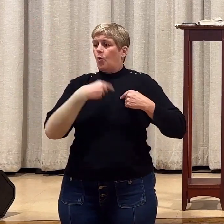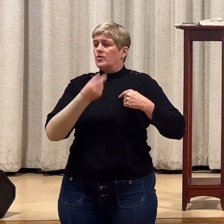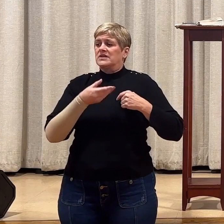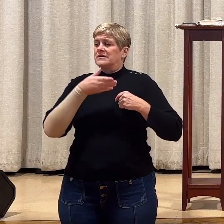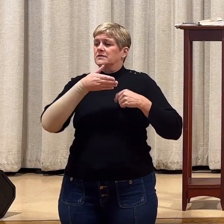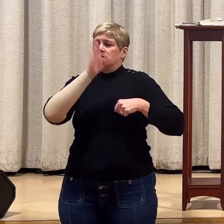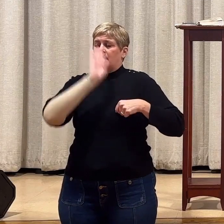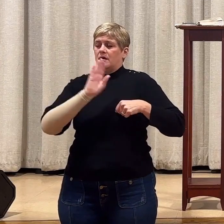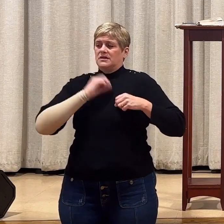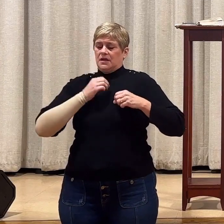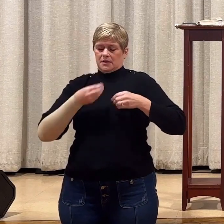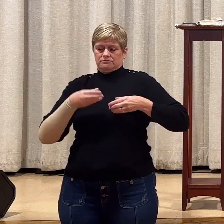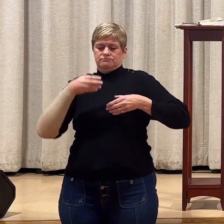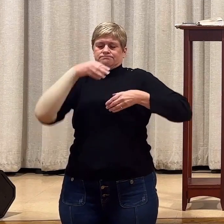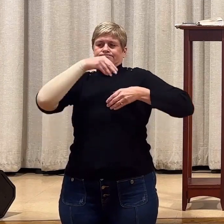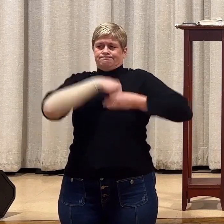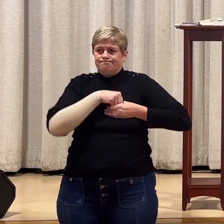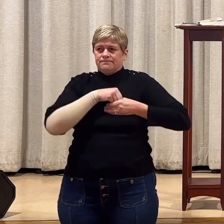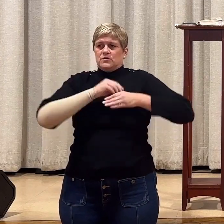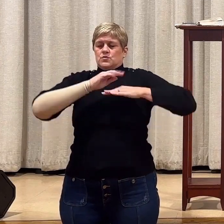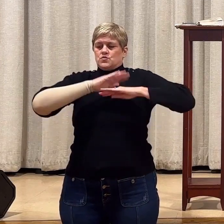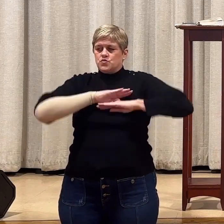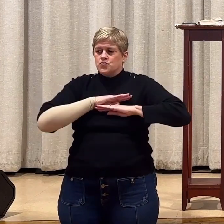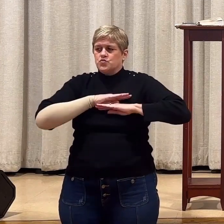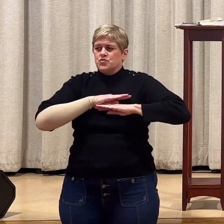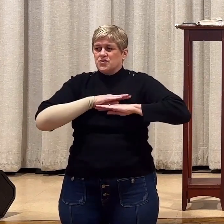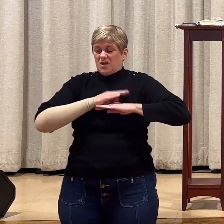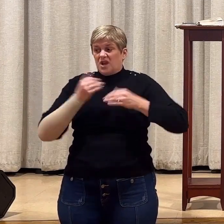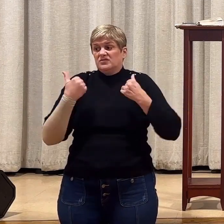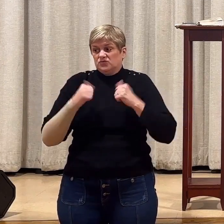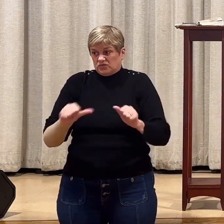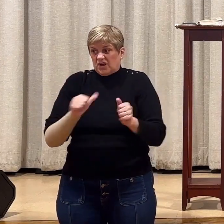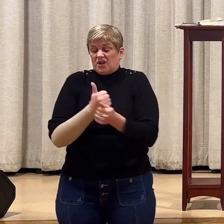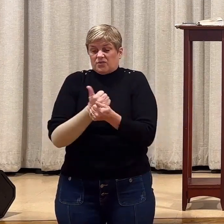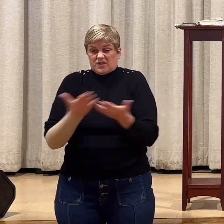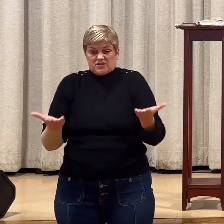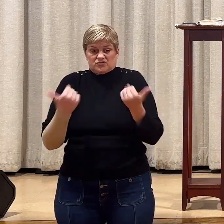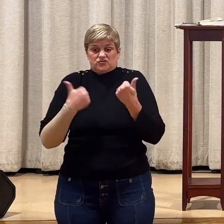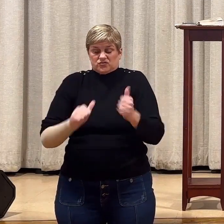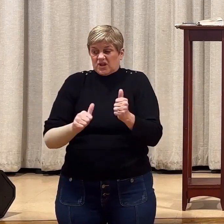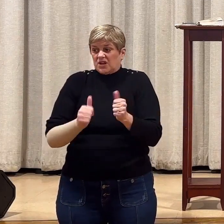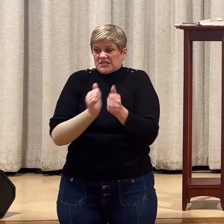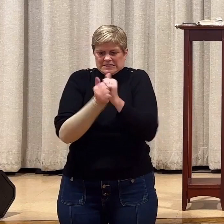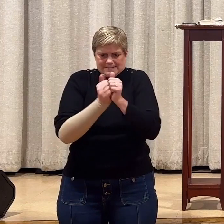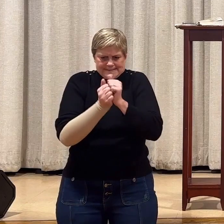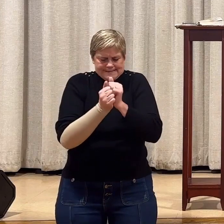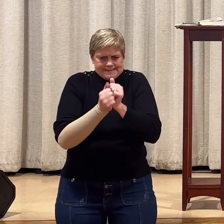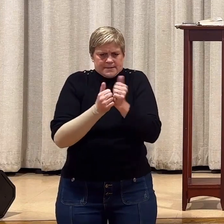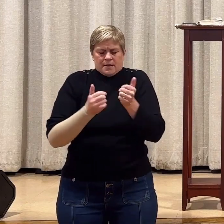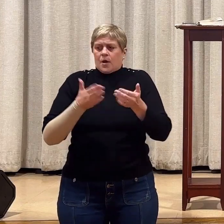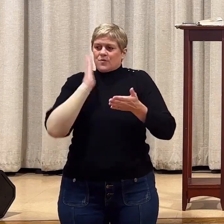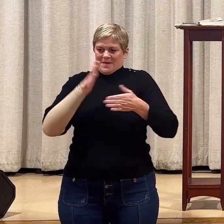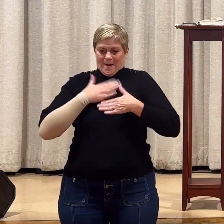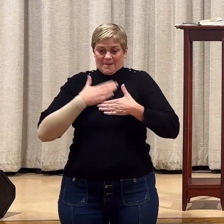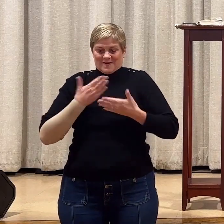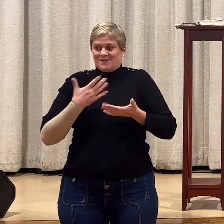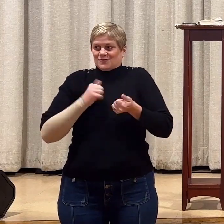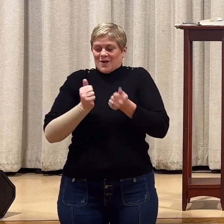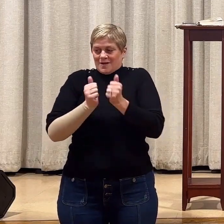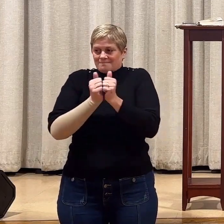can fill. You can try to fill it with other things. I did in high school. I tried to fill it with sports. I tried to fill it with athletics